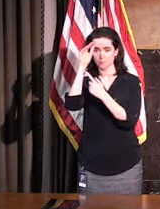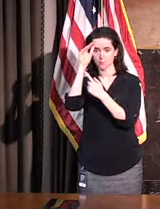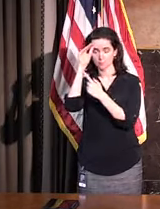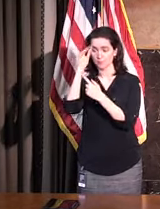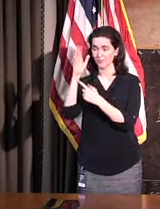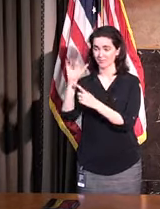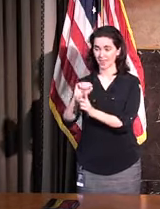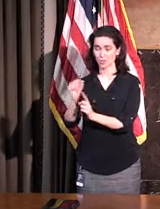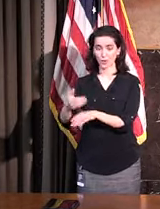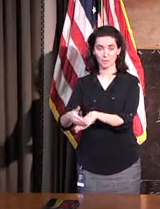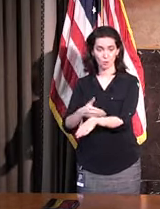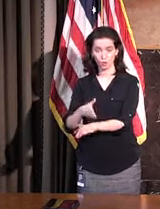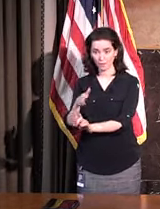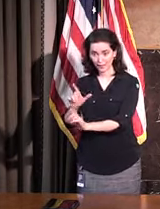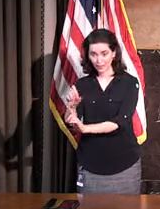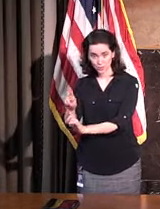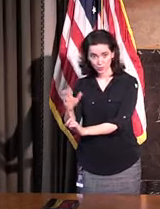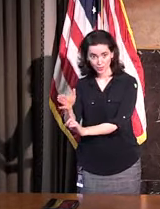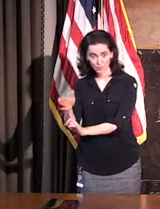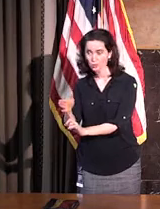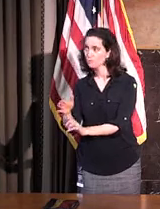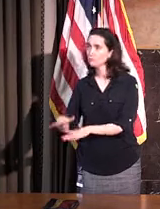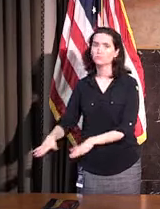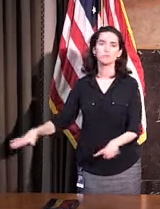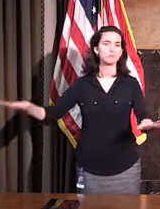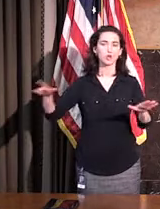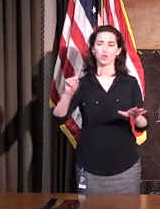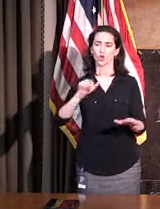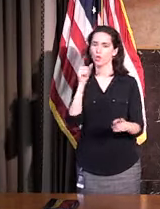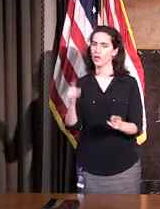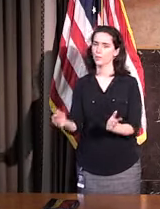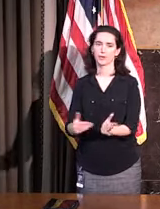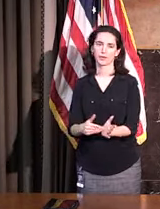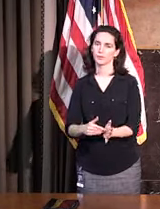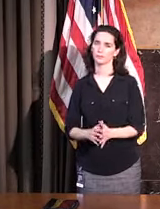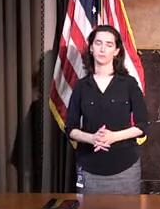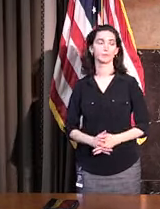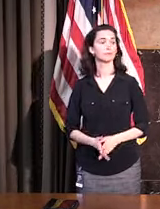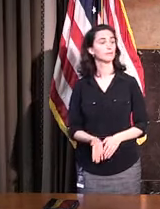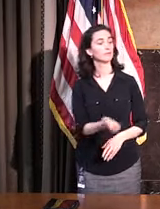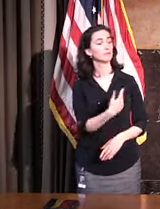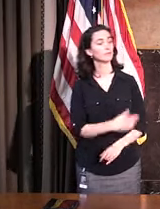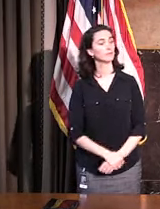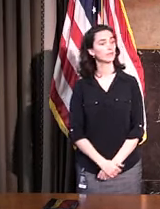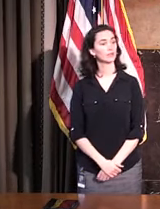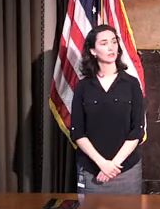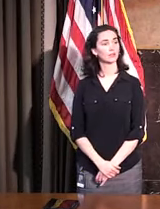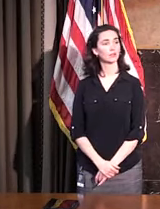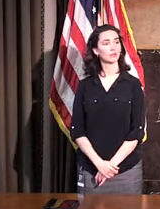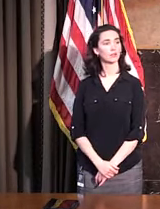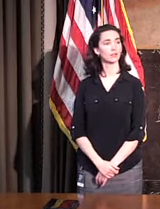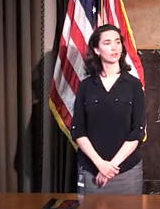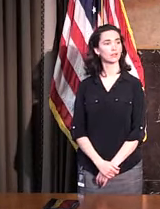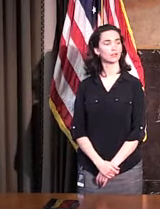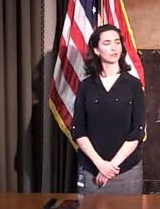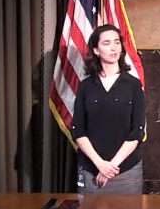improve not only at LSU, but make sure that that isn't happening anywhere else. Yes, sir.